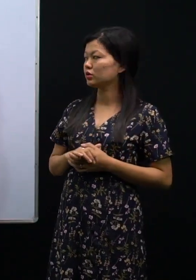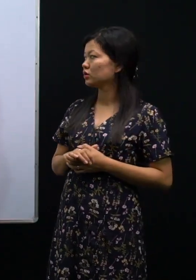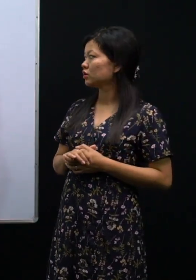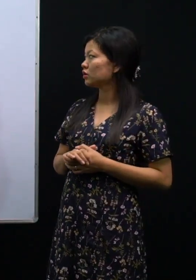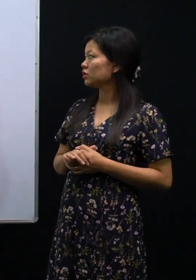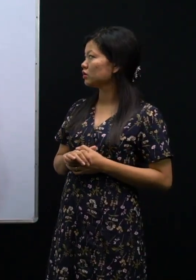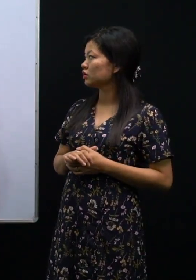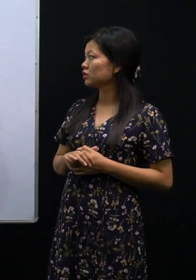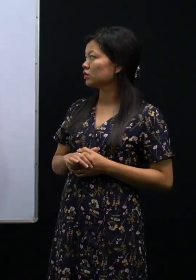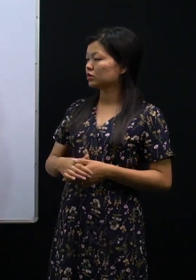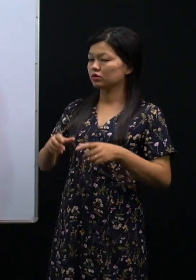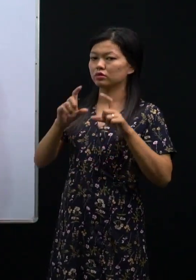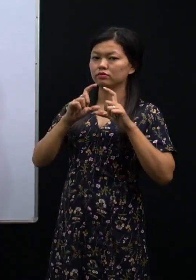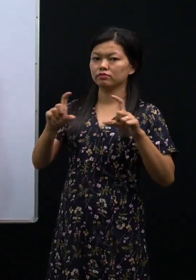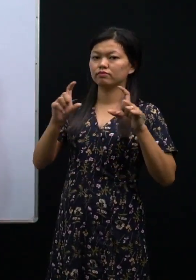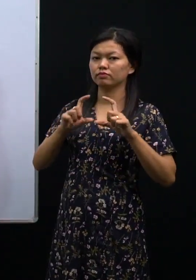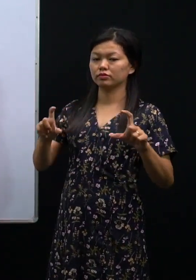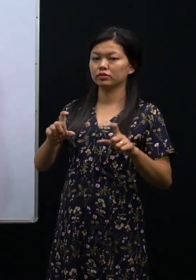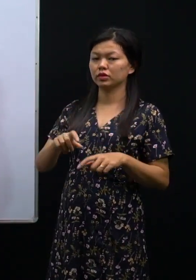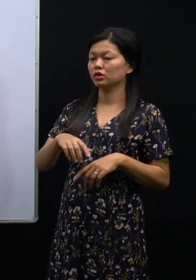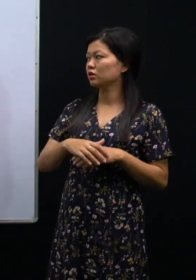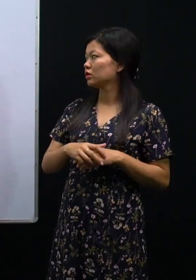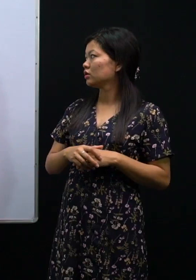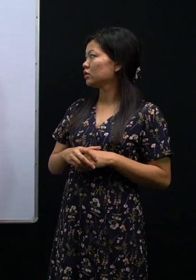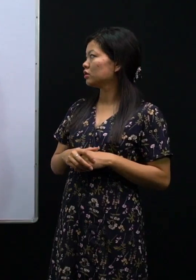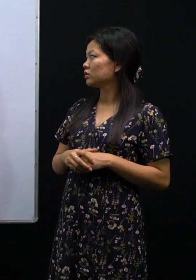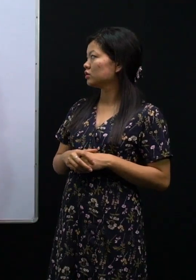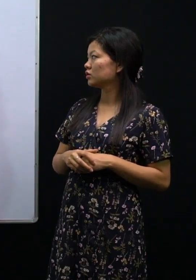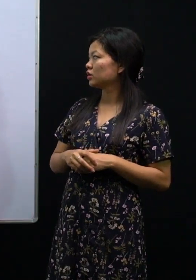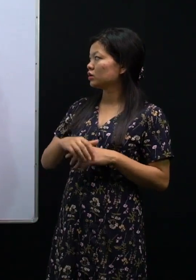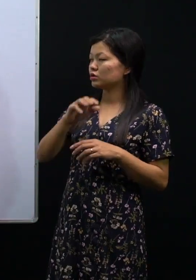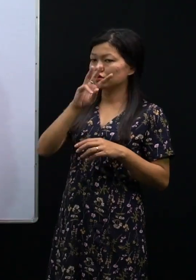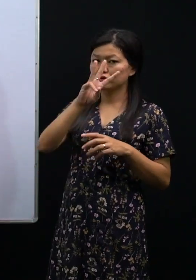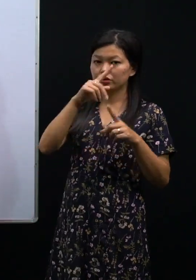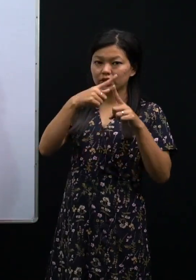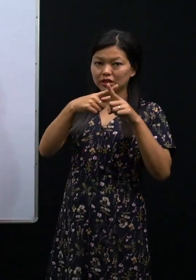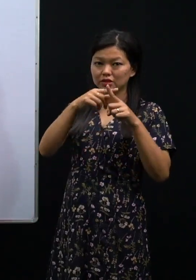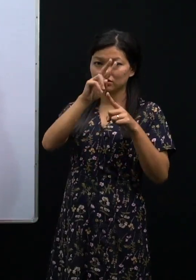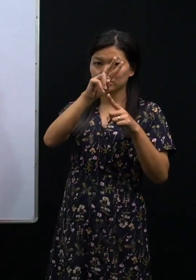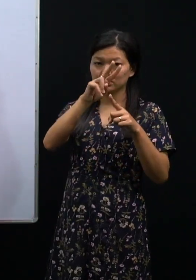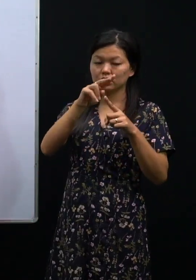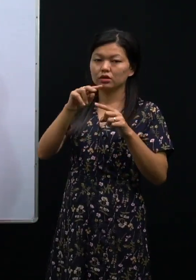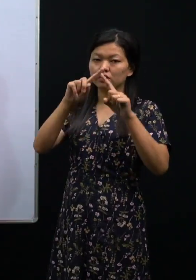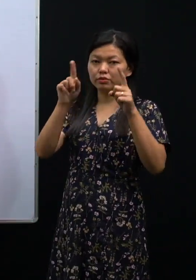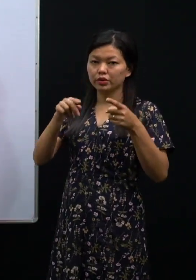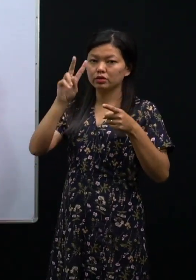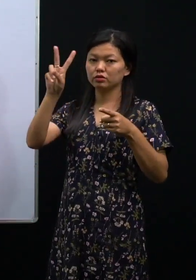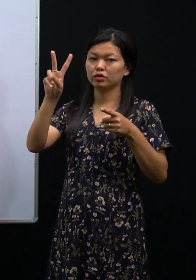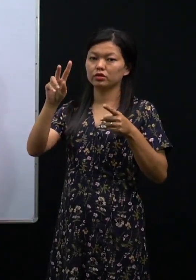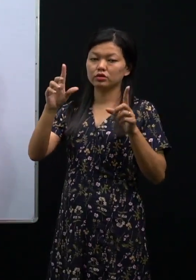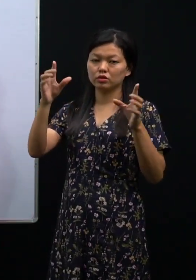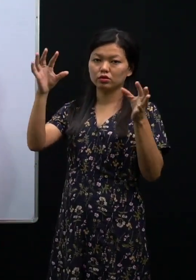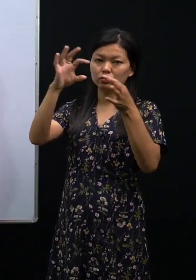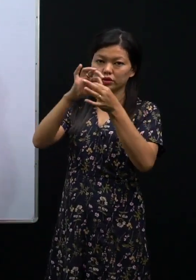So be careful to write. So 3 square, this also square, this also square. So it is 9x square.